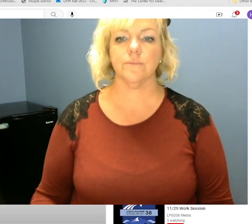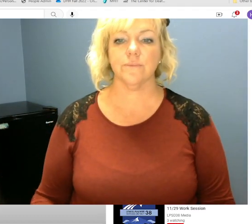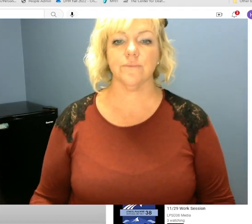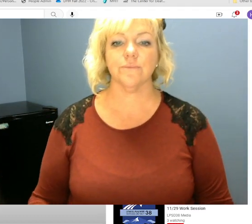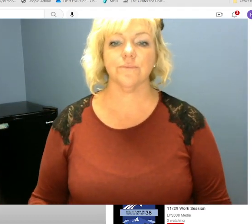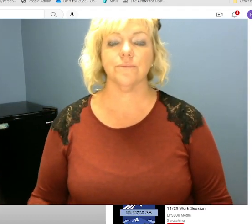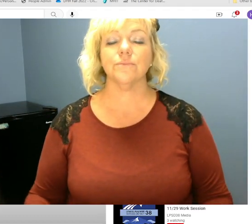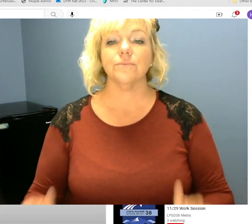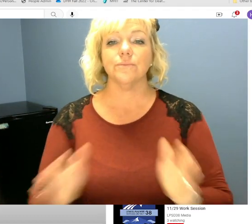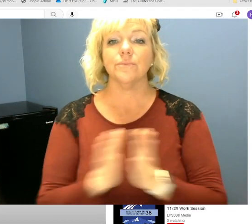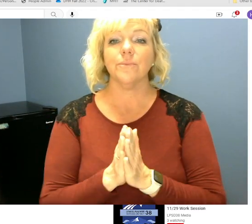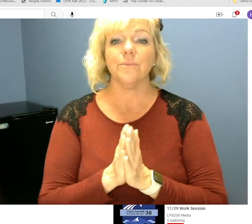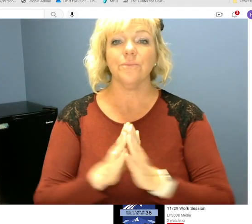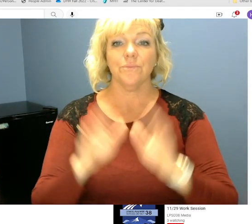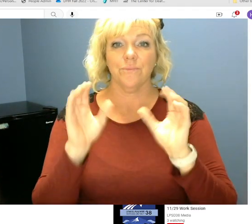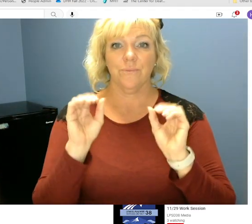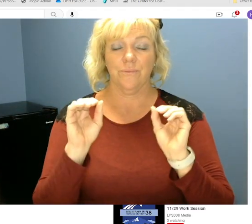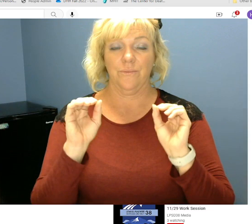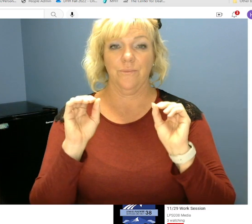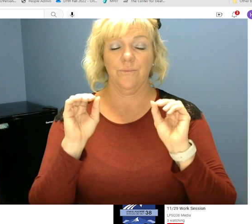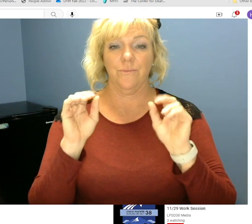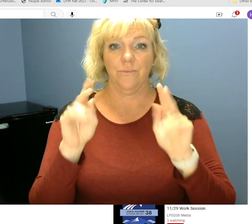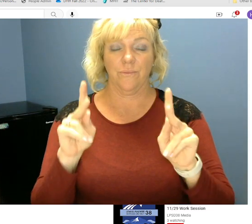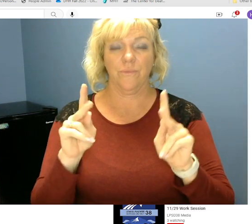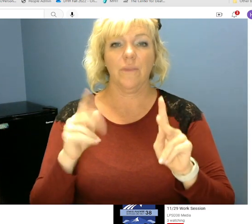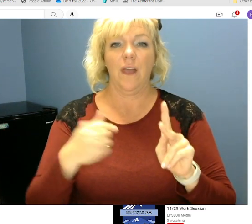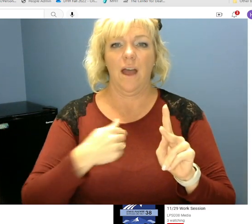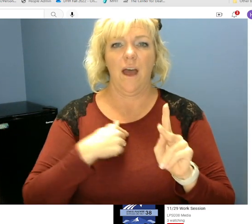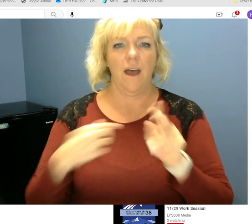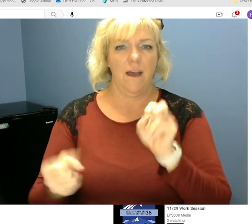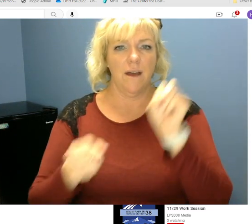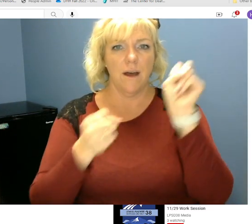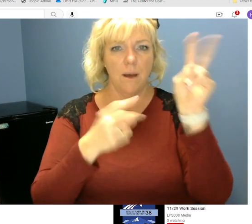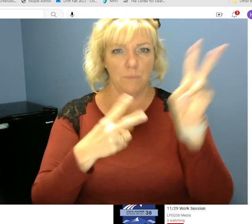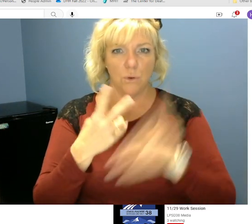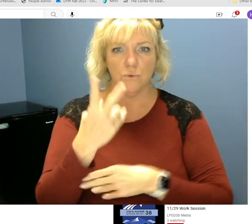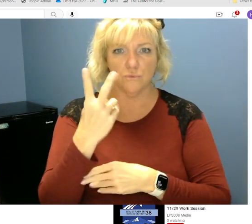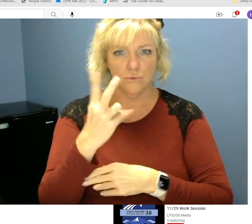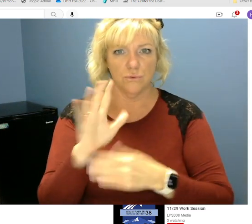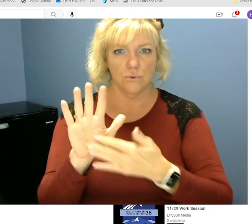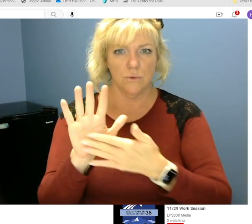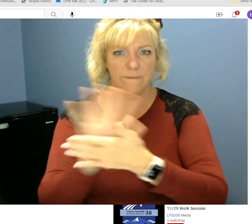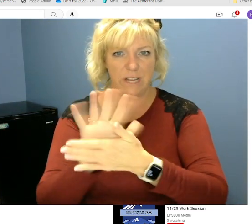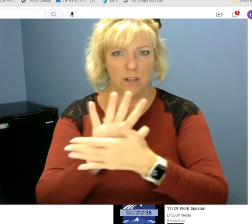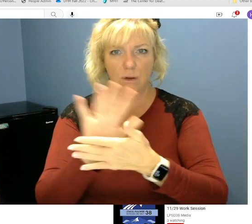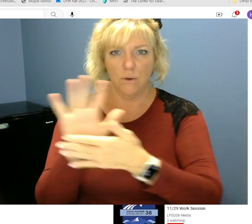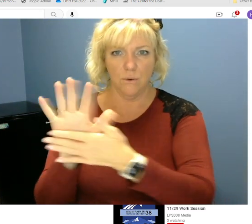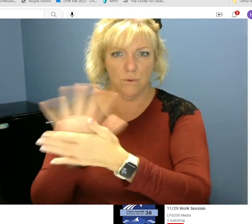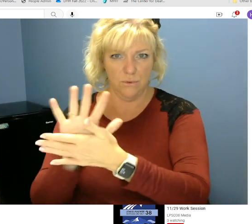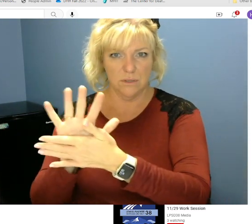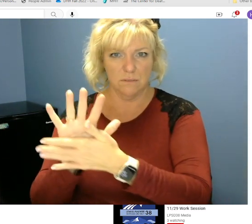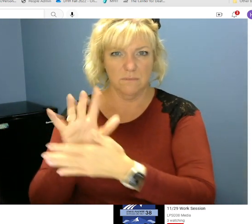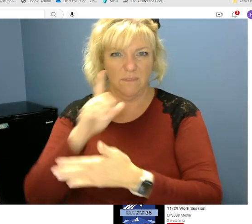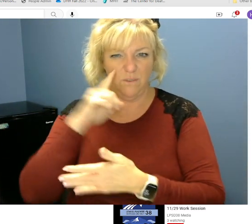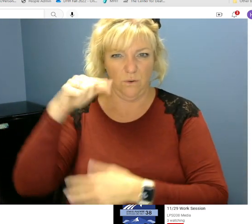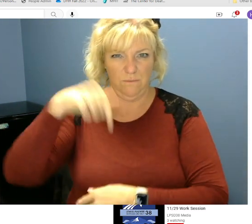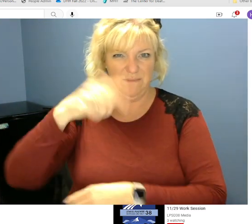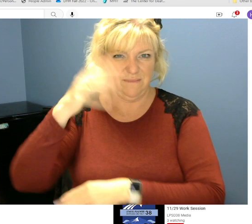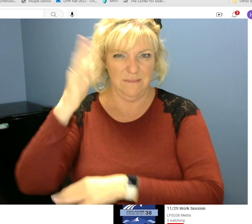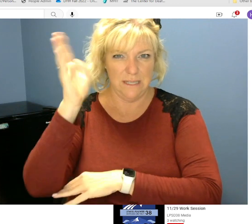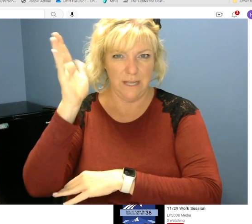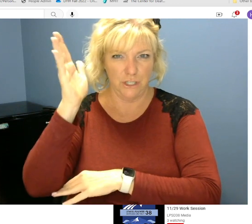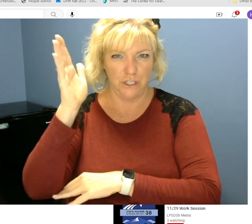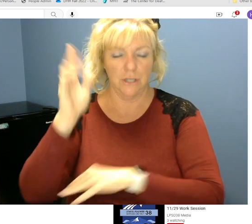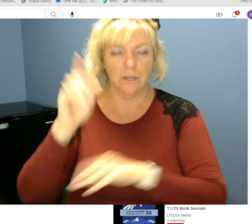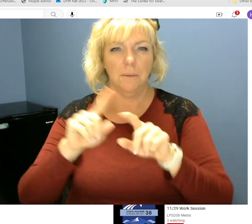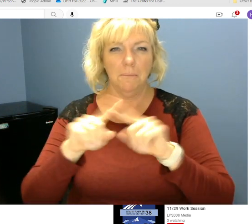All right. So why I really like the two video clips that we're going to bookmark this lecture with, it doesn't